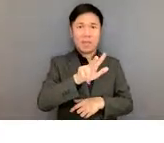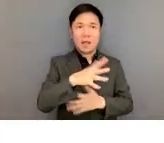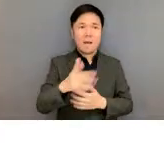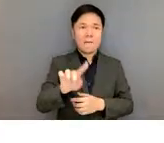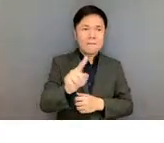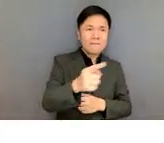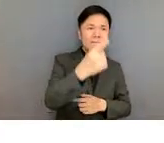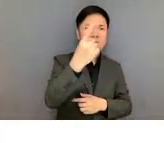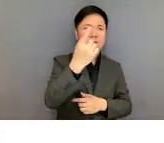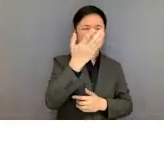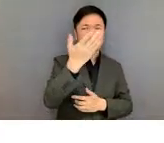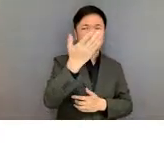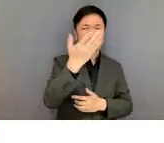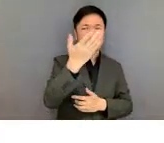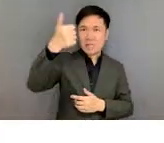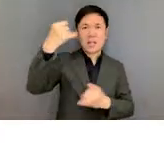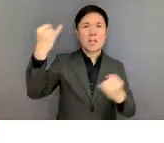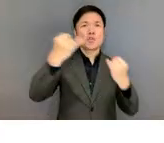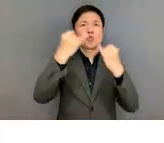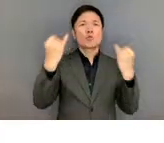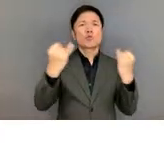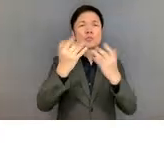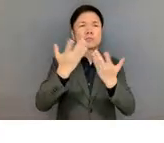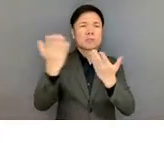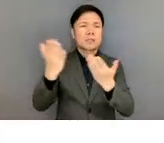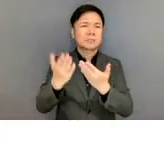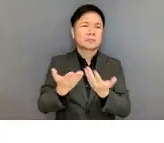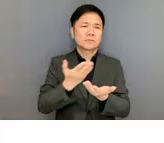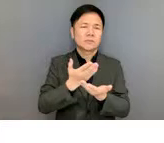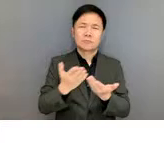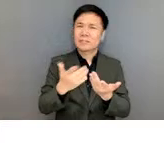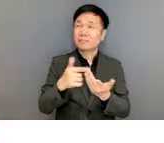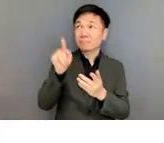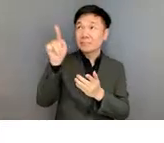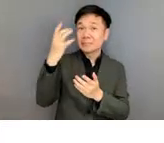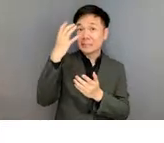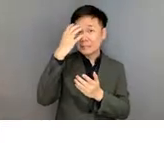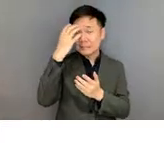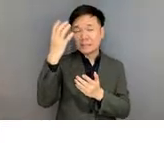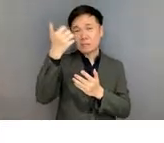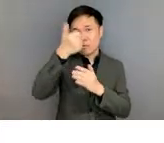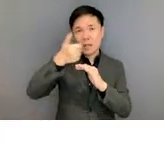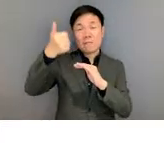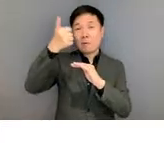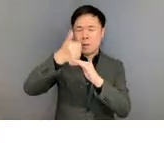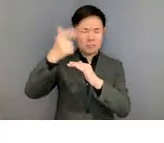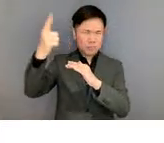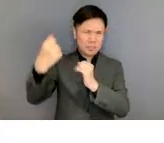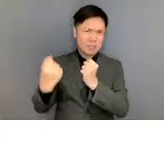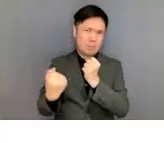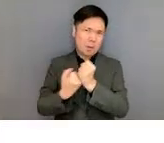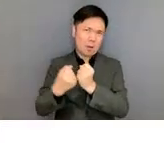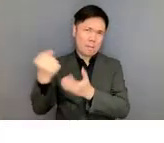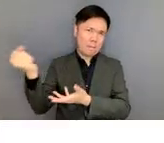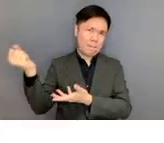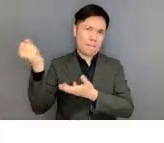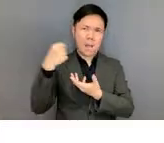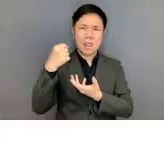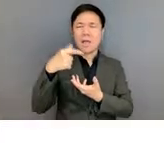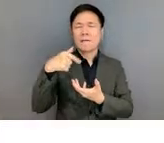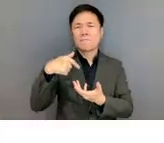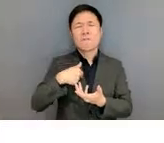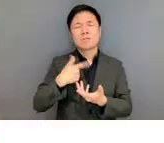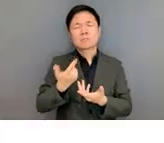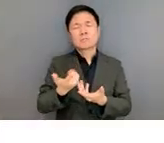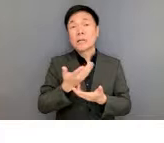need some support, some indication of support from senior leadership. We need to put institutional arrangements in place. We